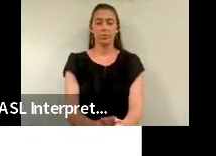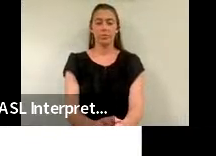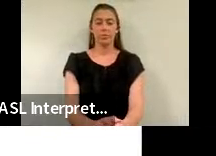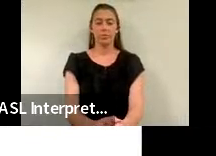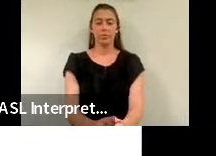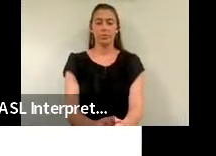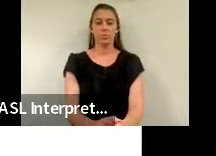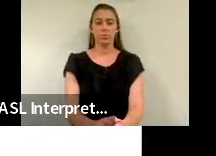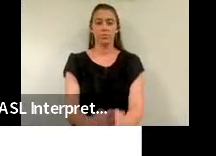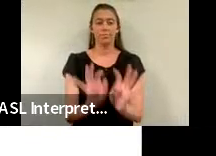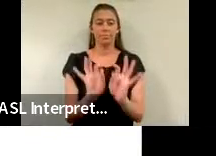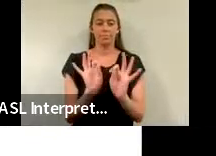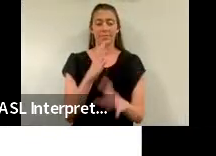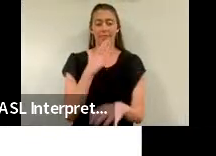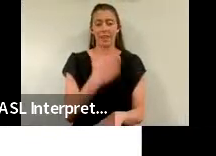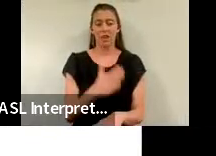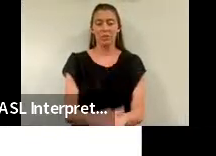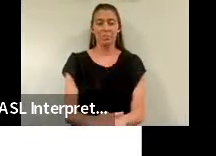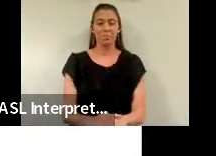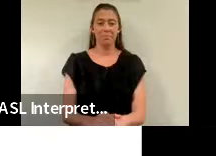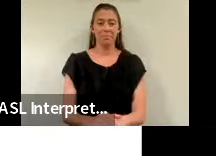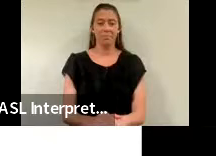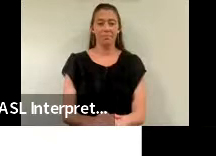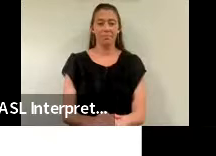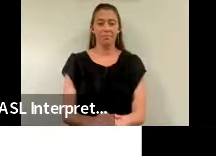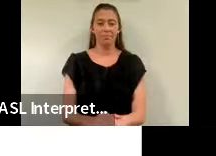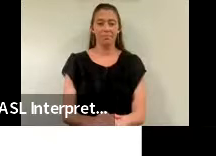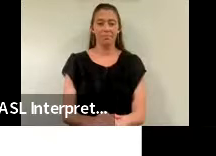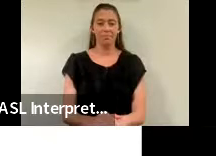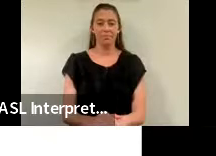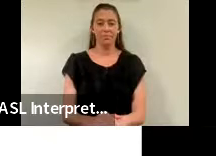Thank you. I will start now.